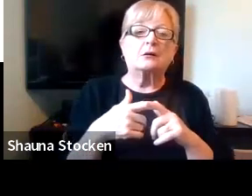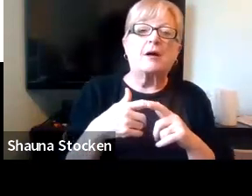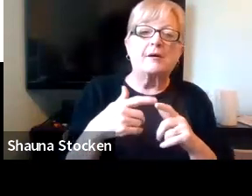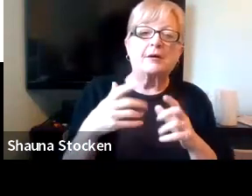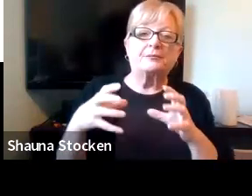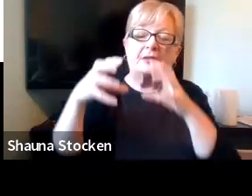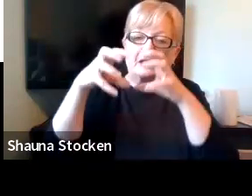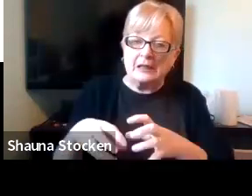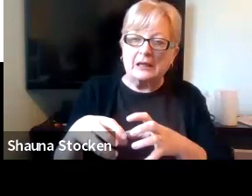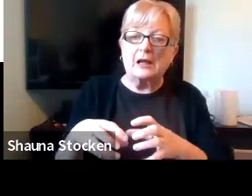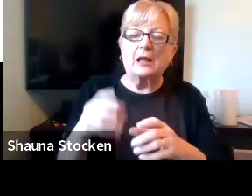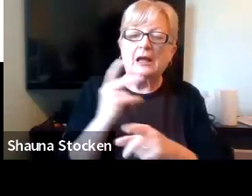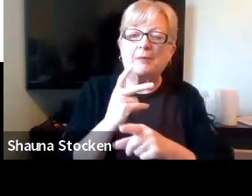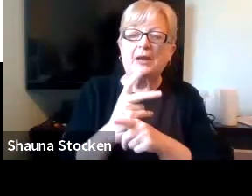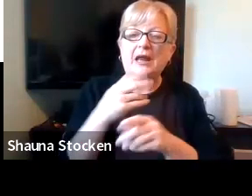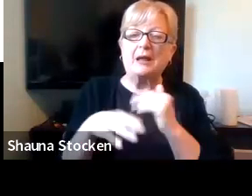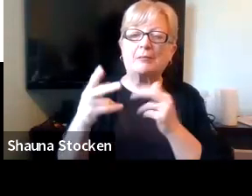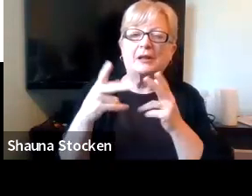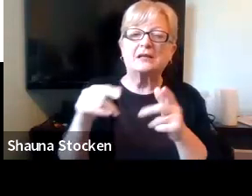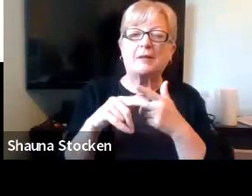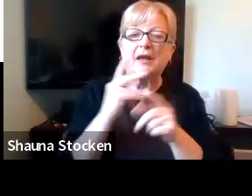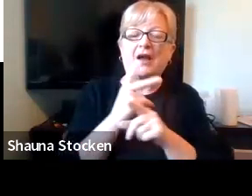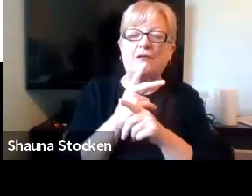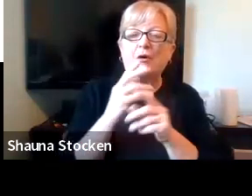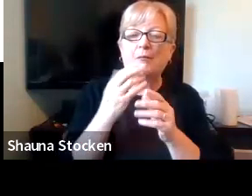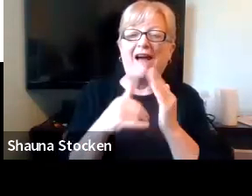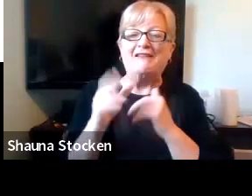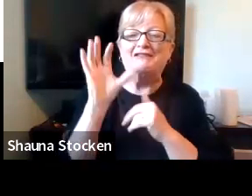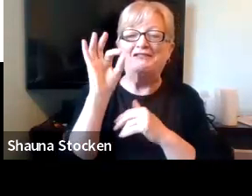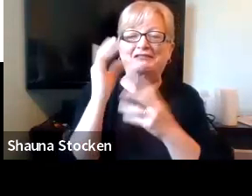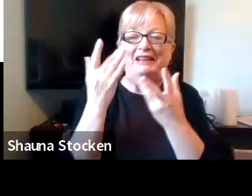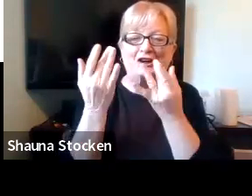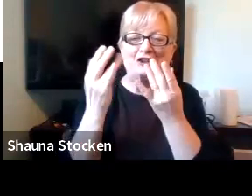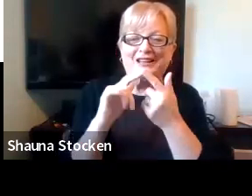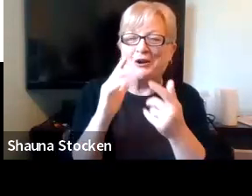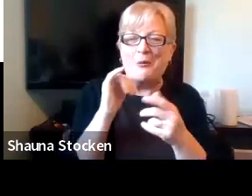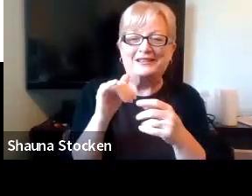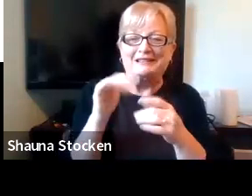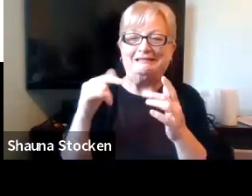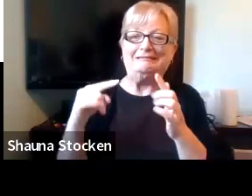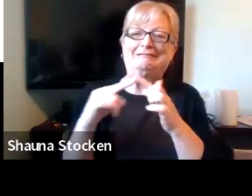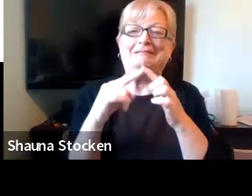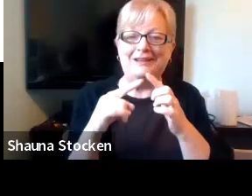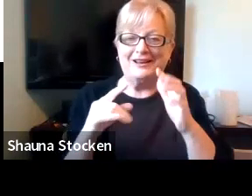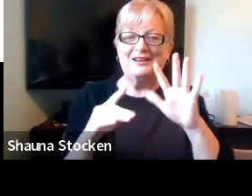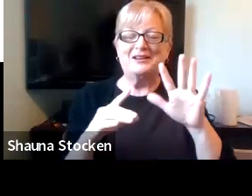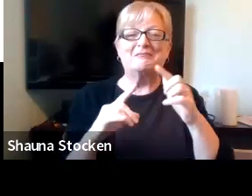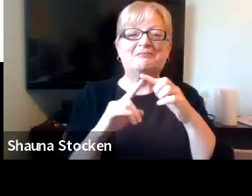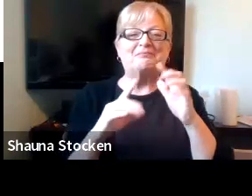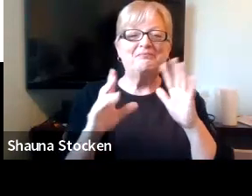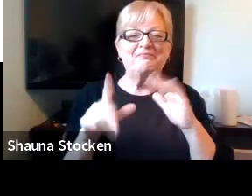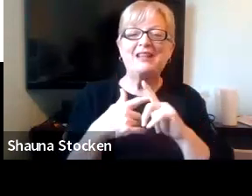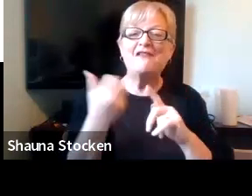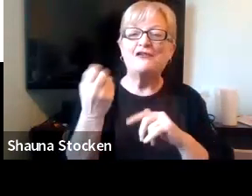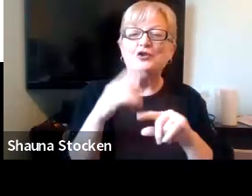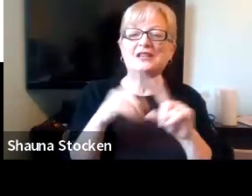it in place. I'm watching my fingers very carefully. And I've got a few different knife options, or